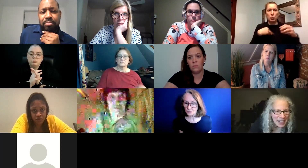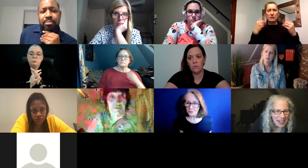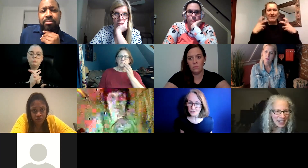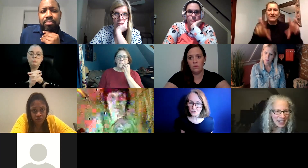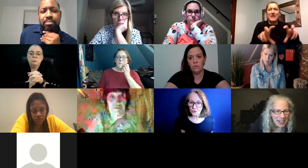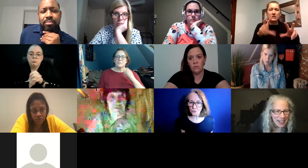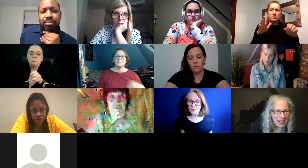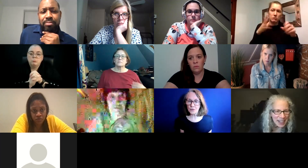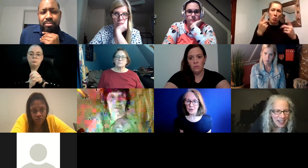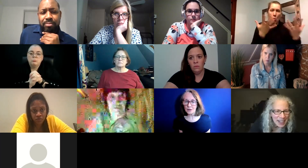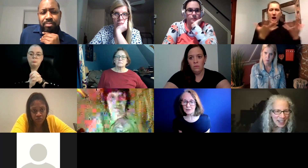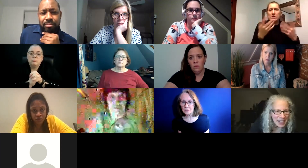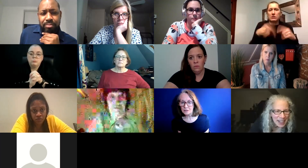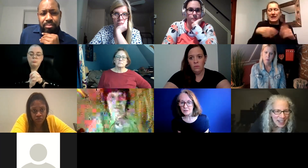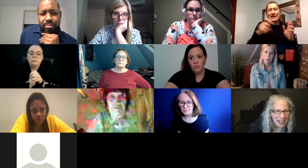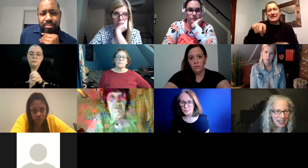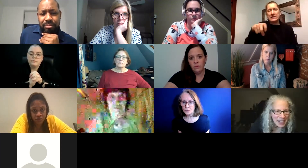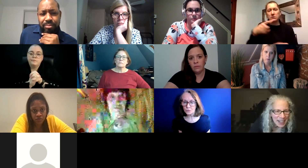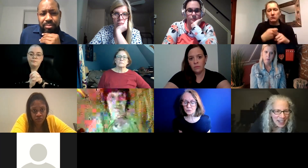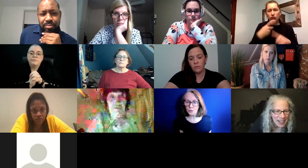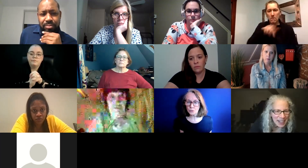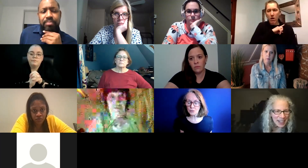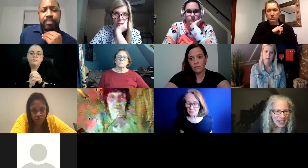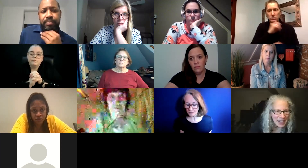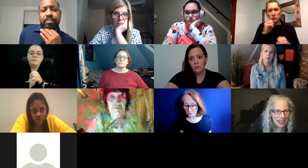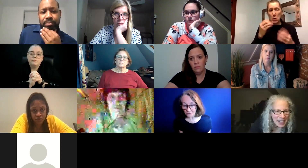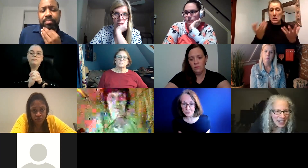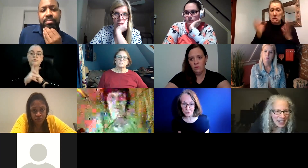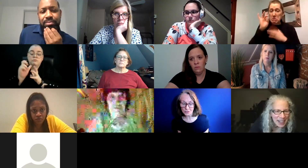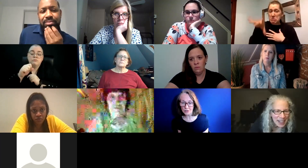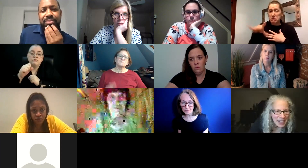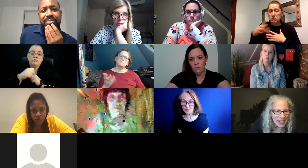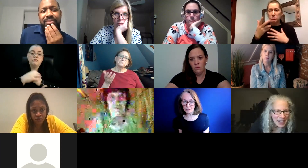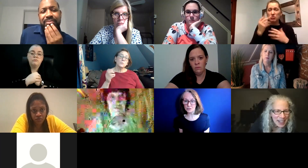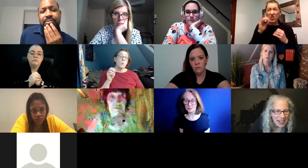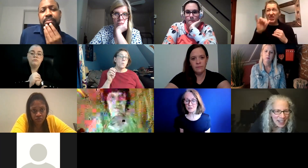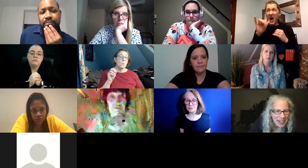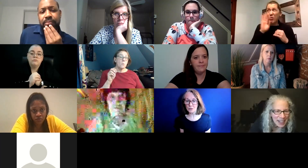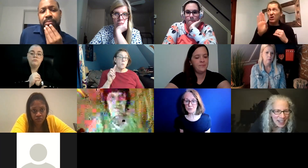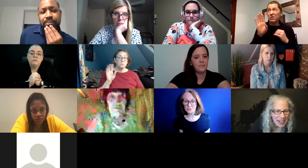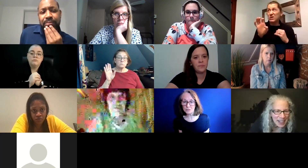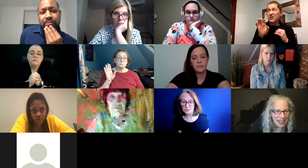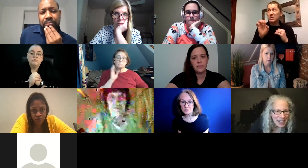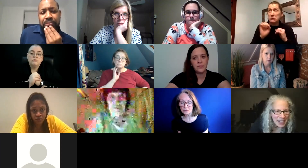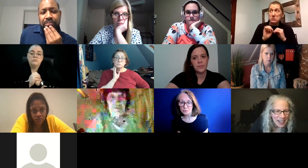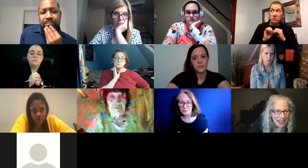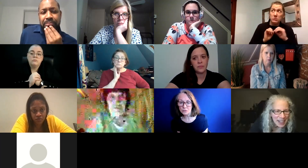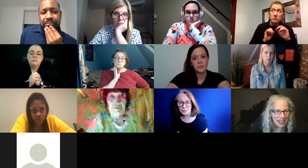to know. And then we'll know where do we invest our time and energy. So I would suggest 3